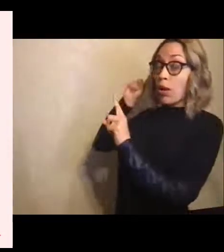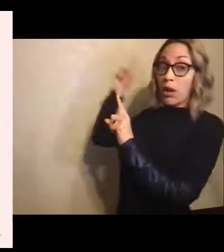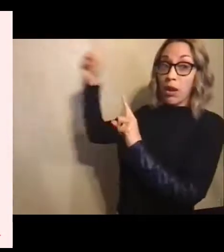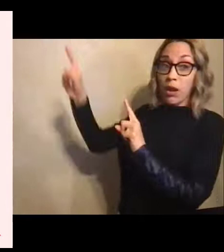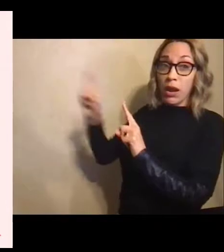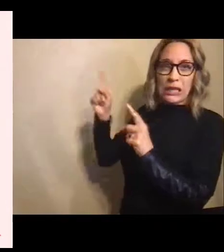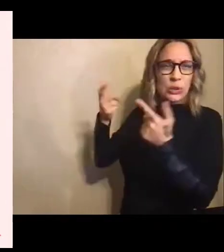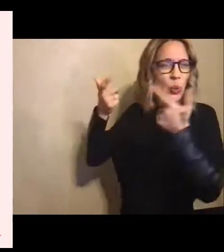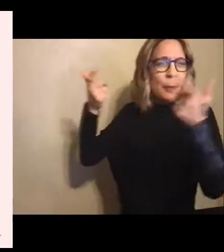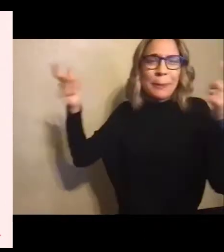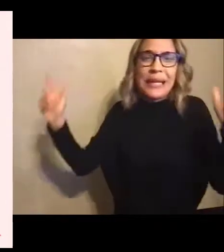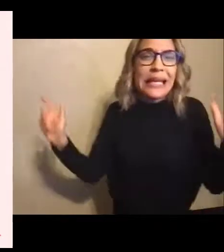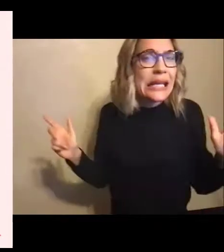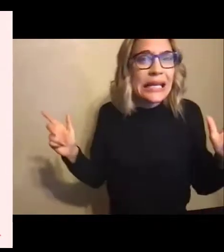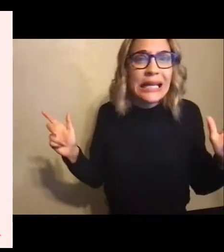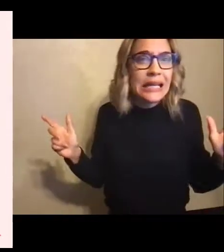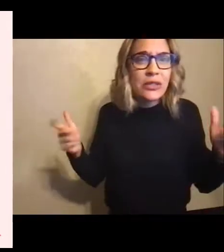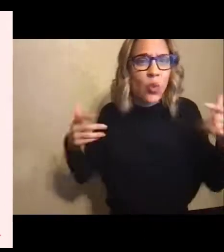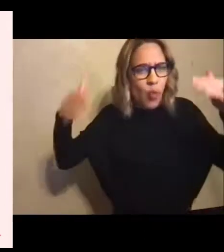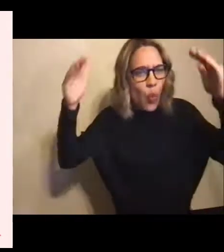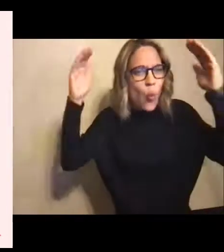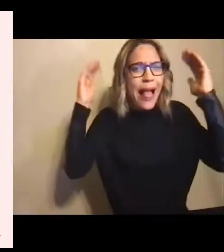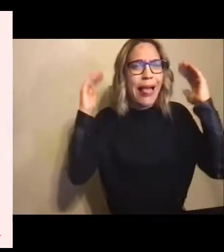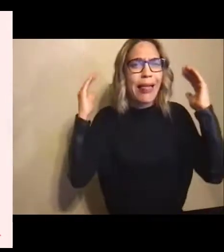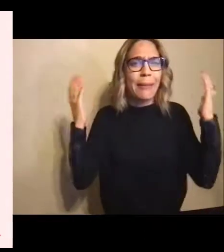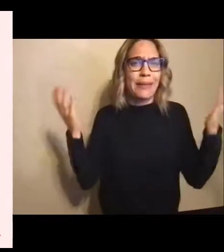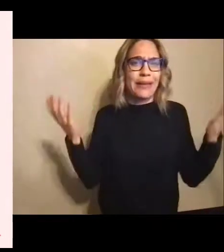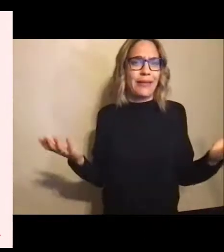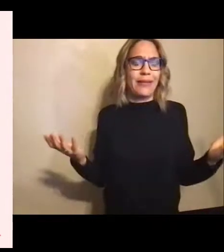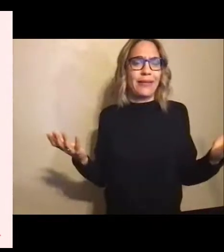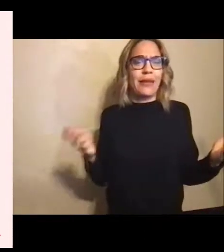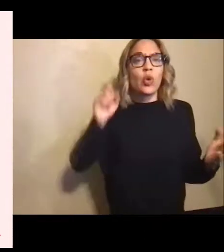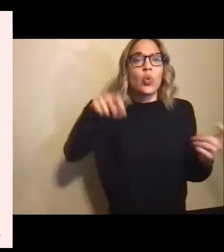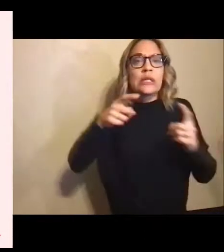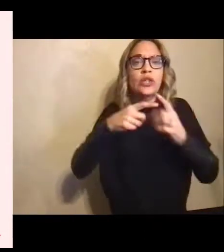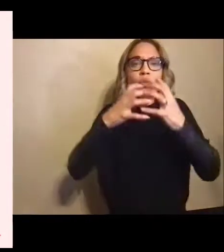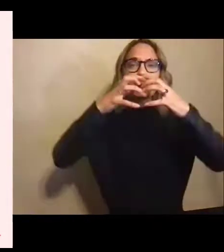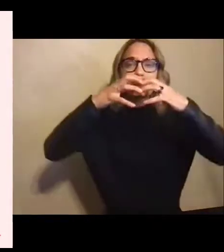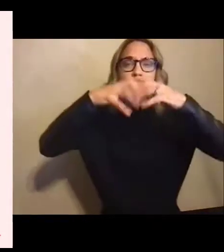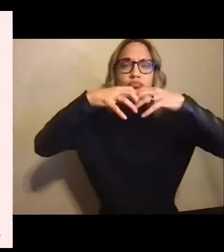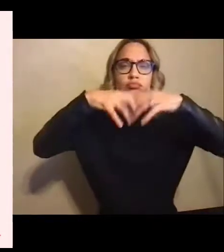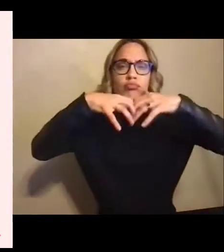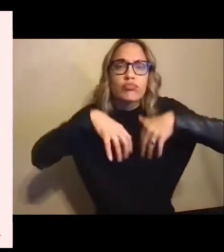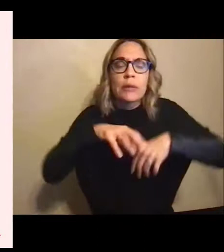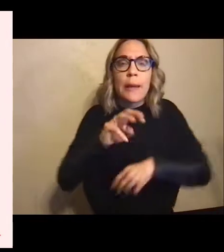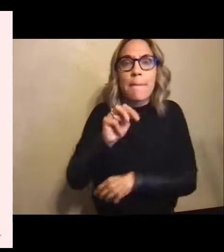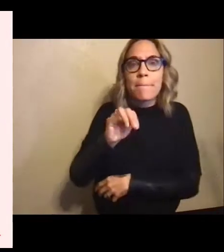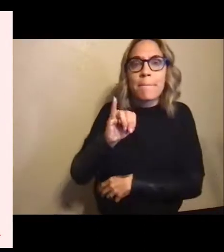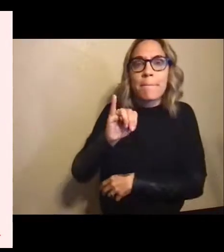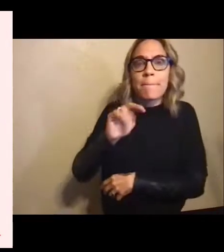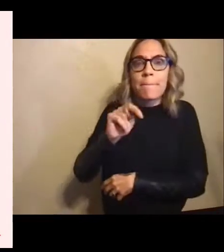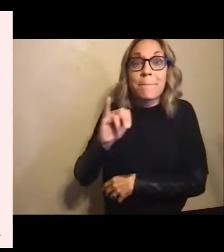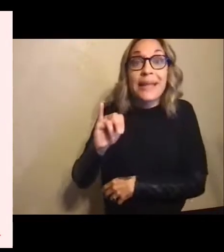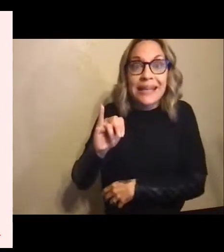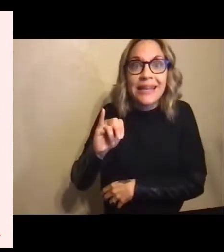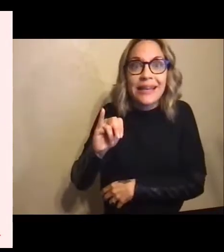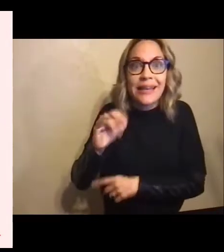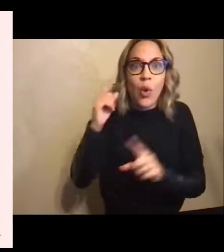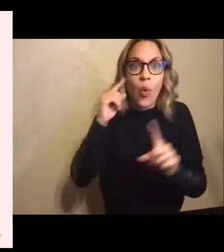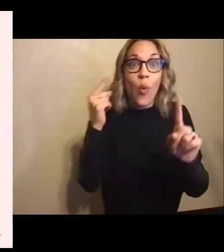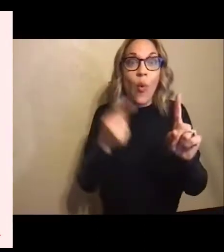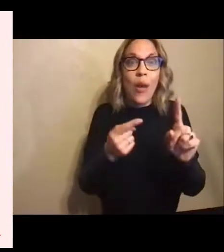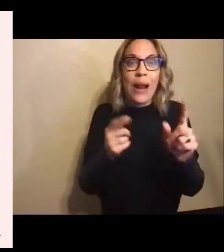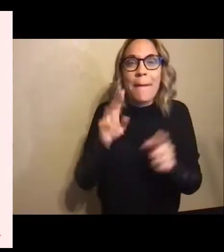task. If you have a big, far-fetched goal, you're going to be overwhelmed. You need to break